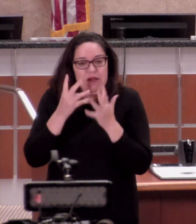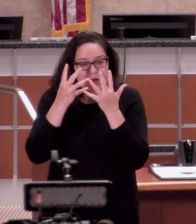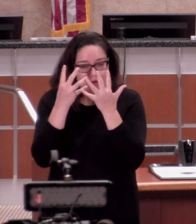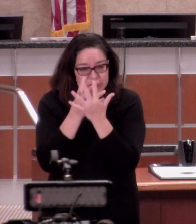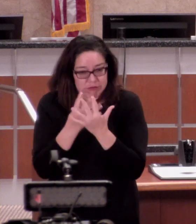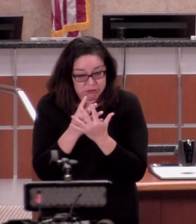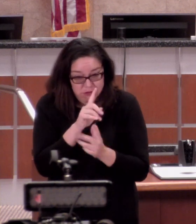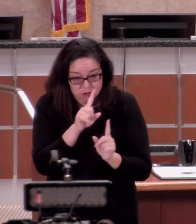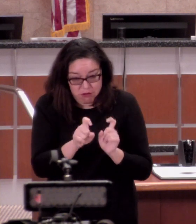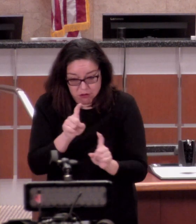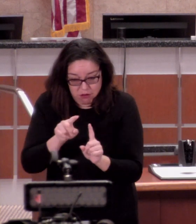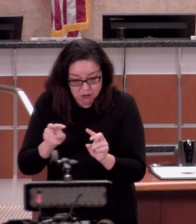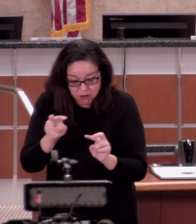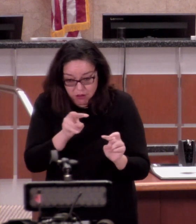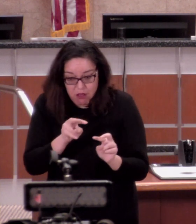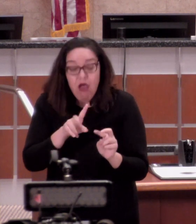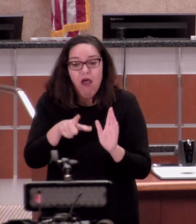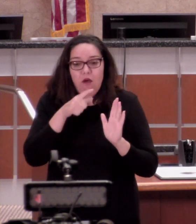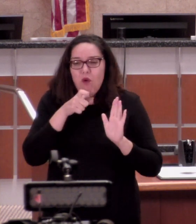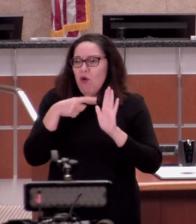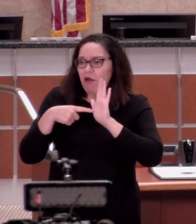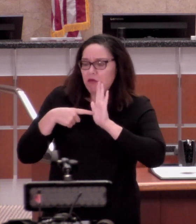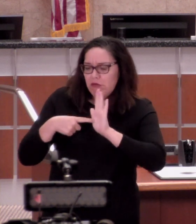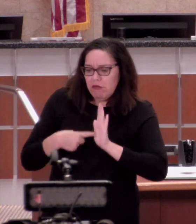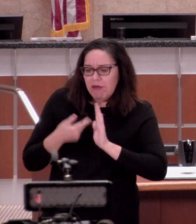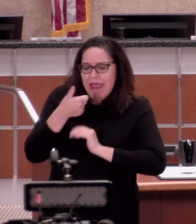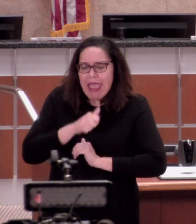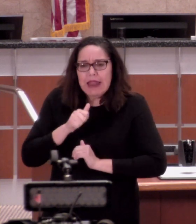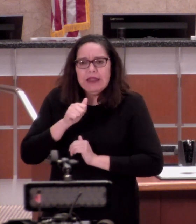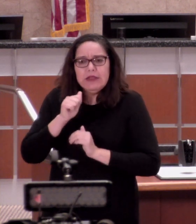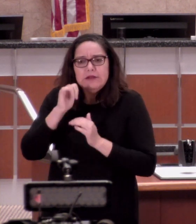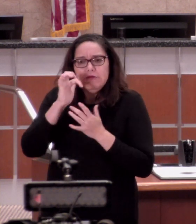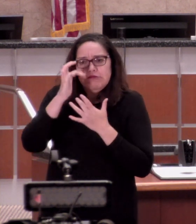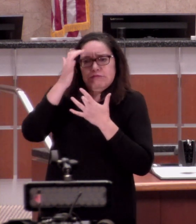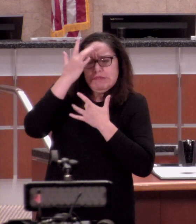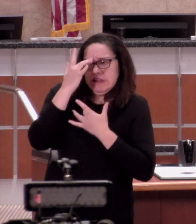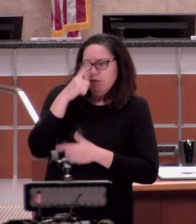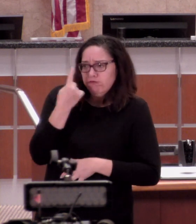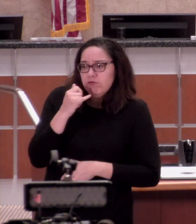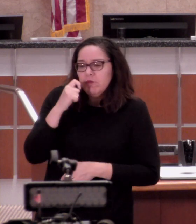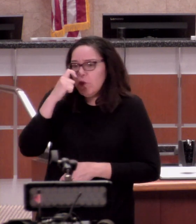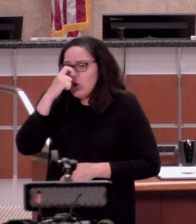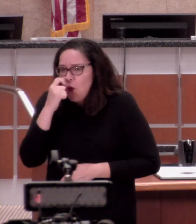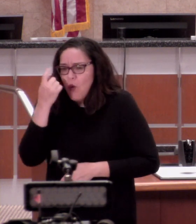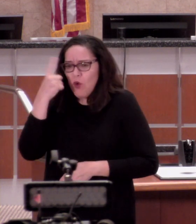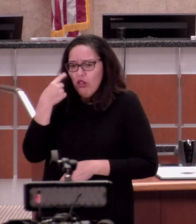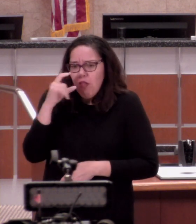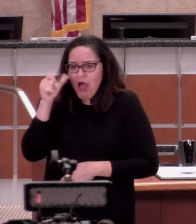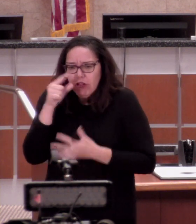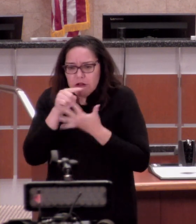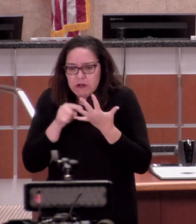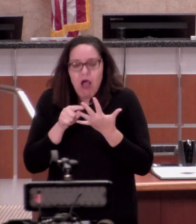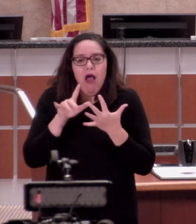Anyone displaying any type of symptoms, any type of cold symptoms, were isolated, quarantined, and tested.